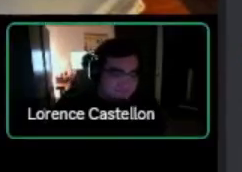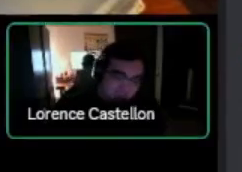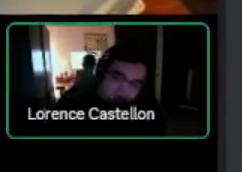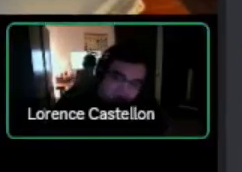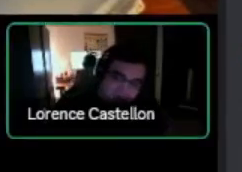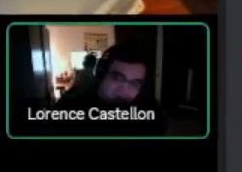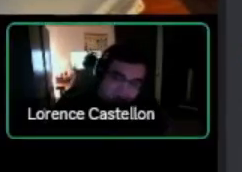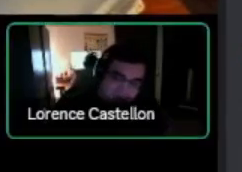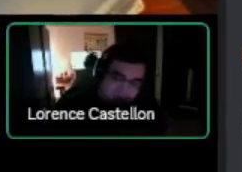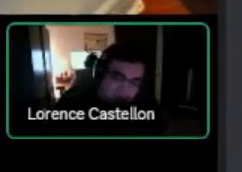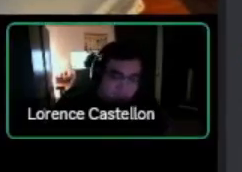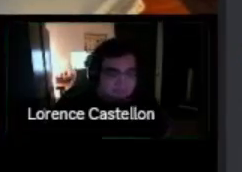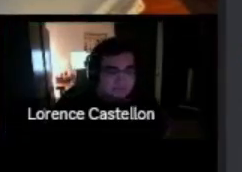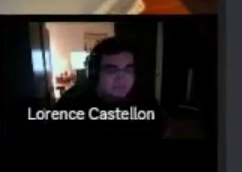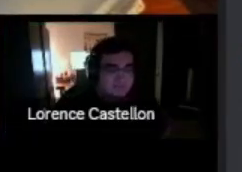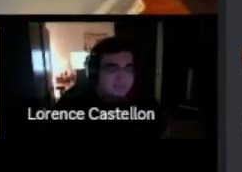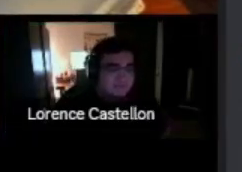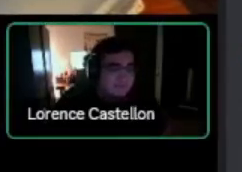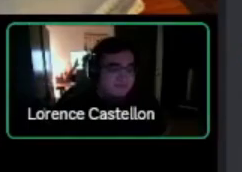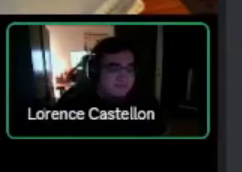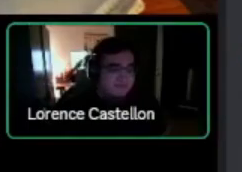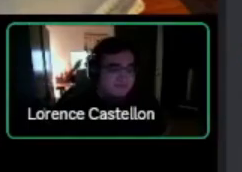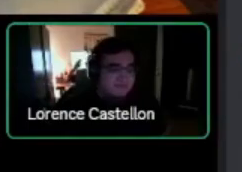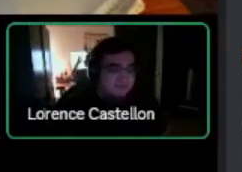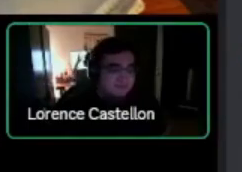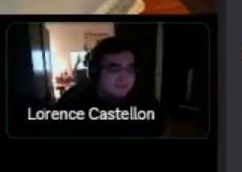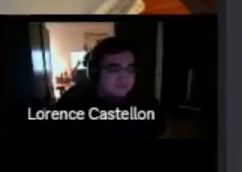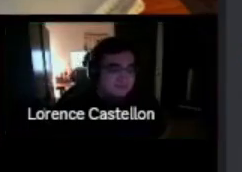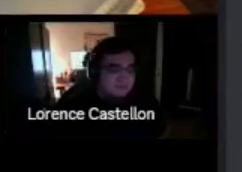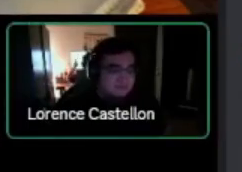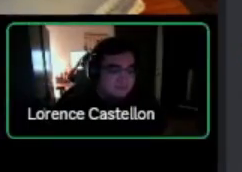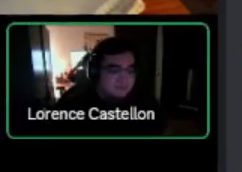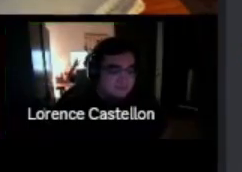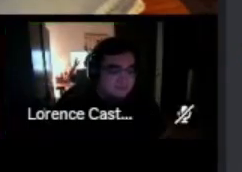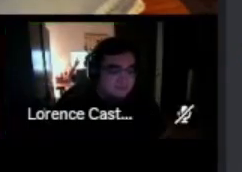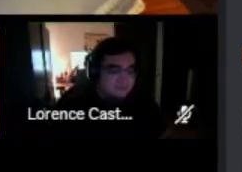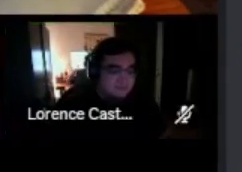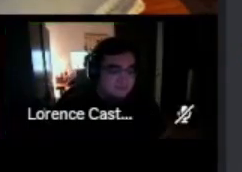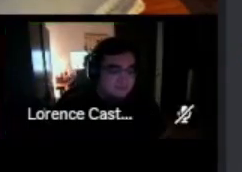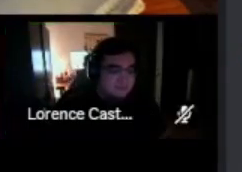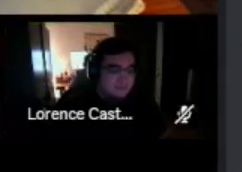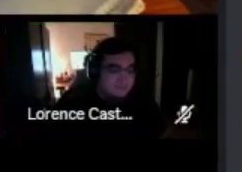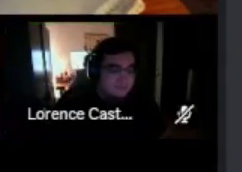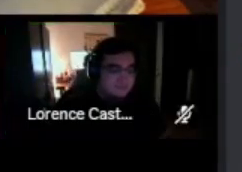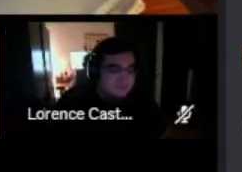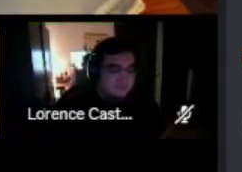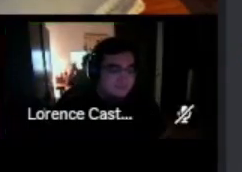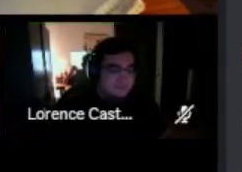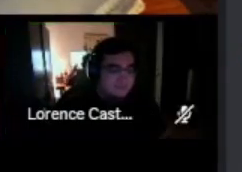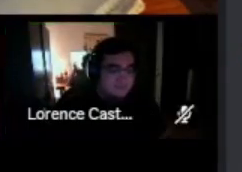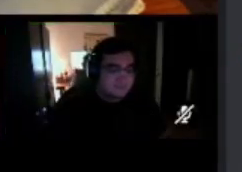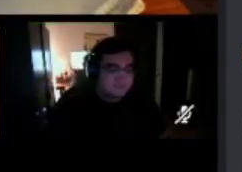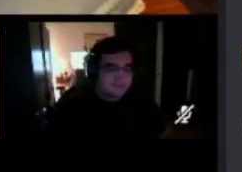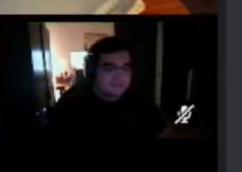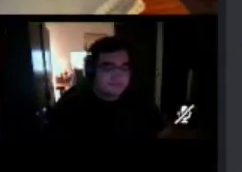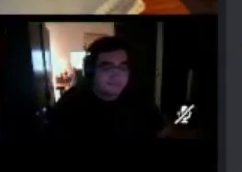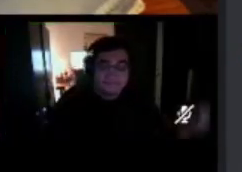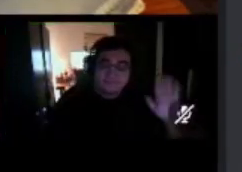Always do it with the Goodbye. salute. Yeah, like a salute, that kind of thing. Goodbye. It could be either this